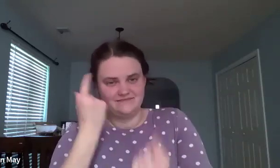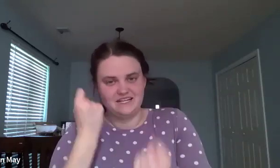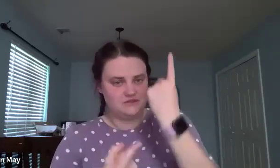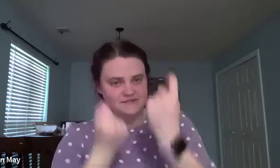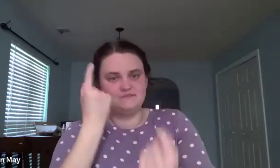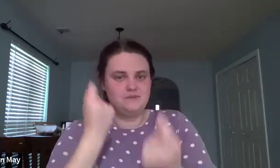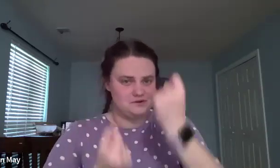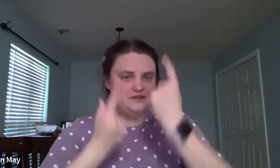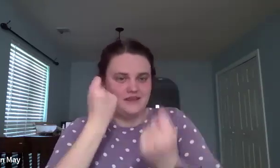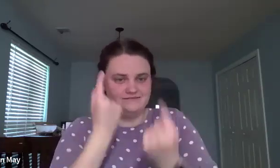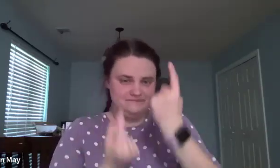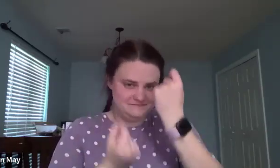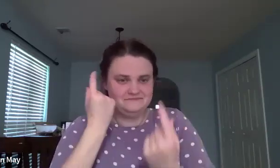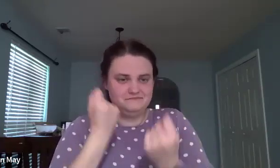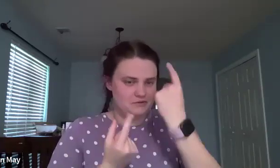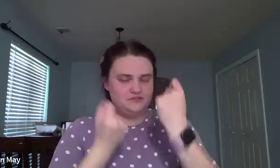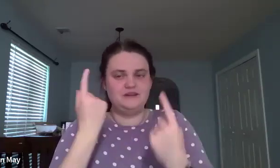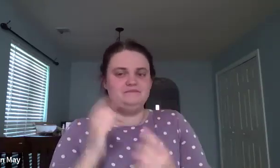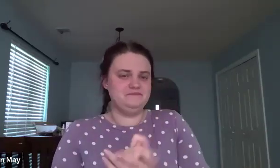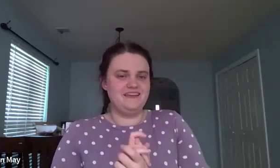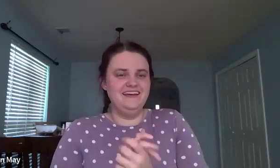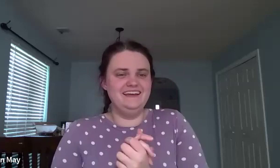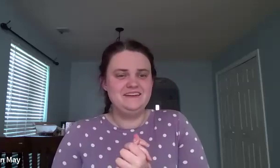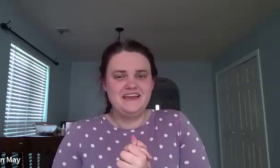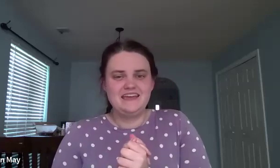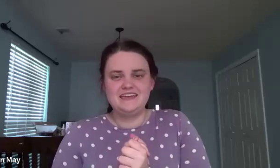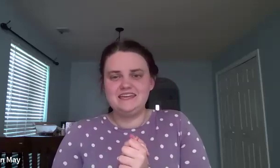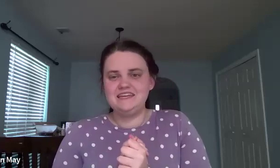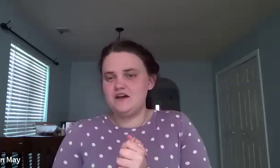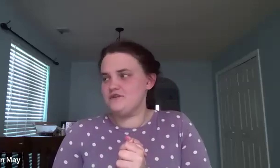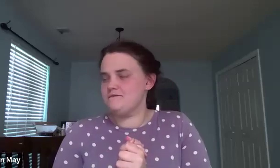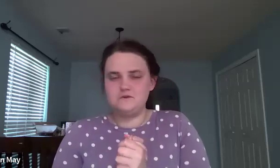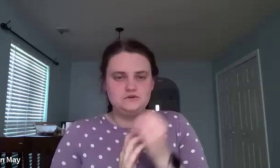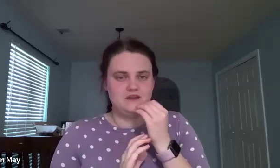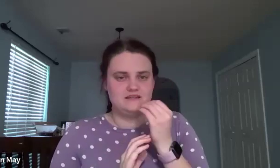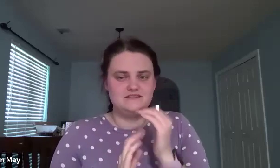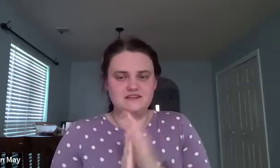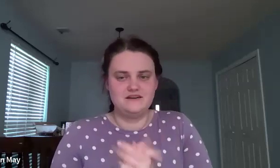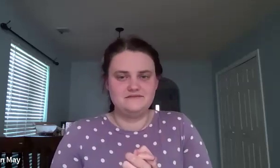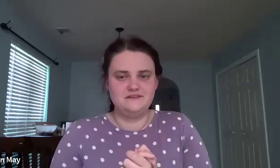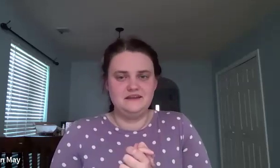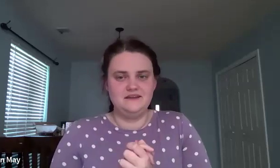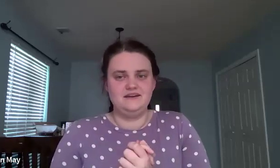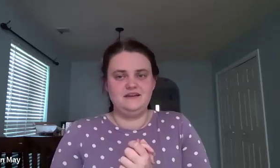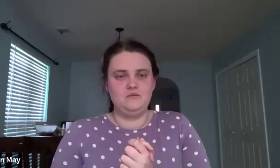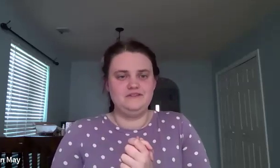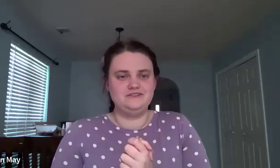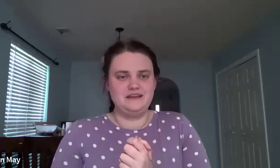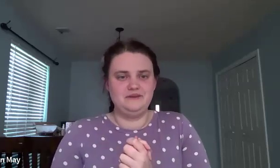I do love me some popcorn, so yeah. Popcorn's great. Any other food you guys can think of? And while they're typing,